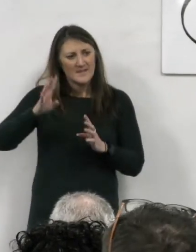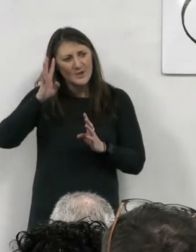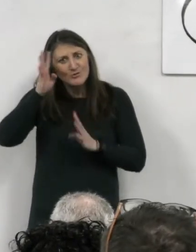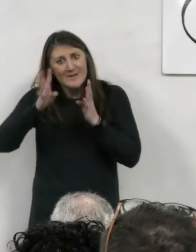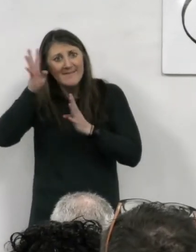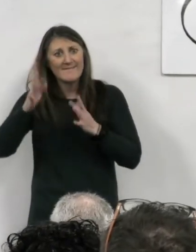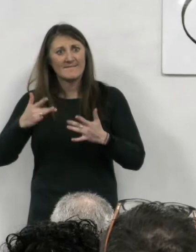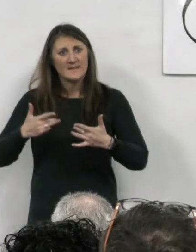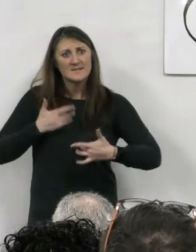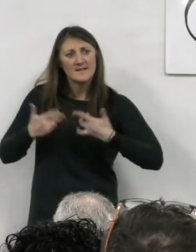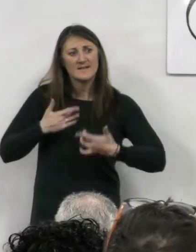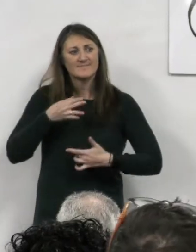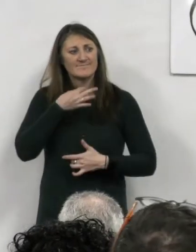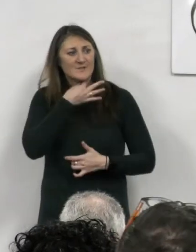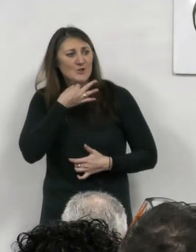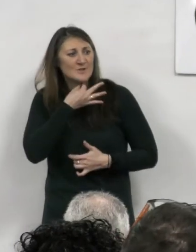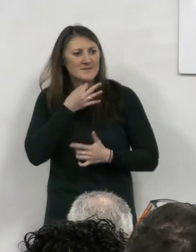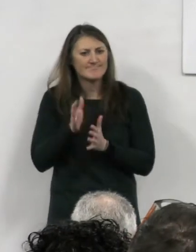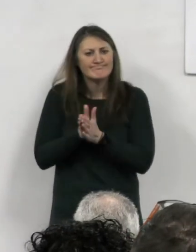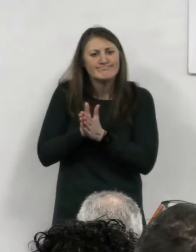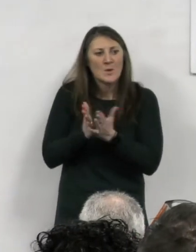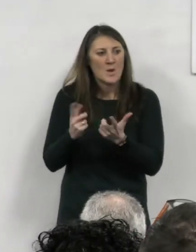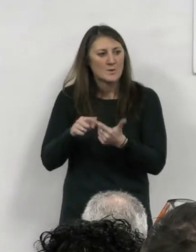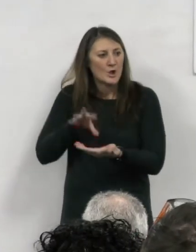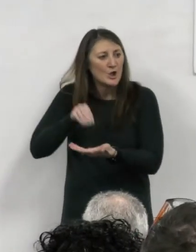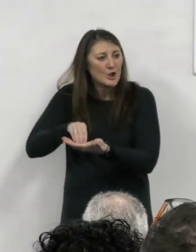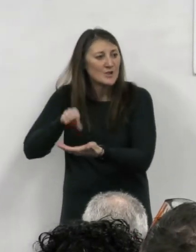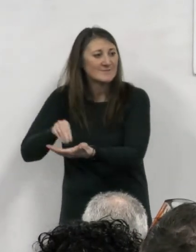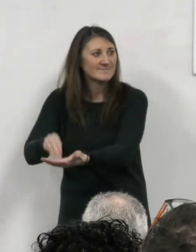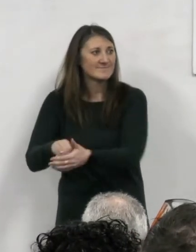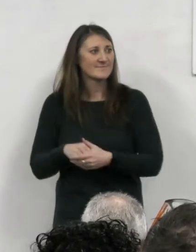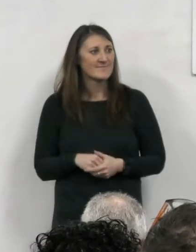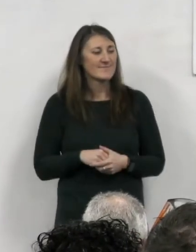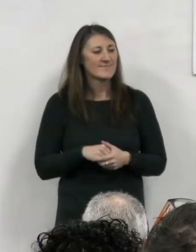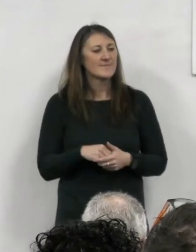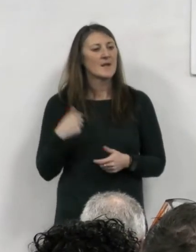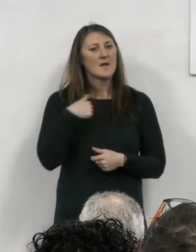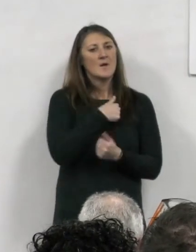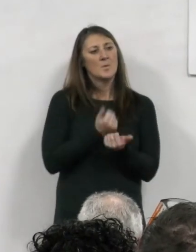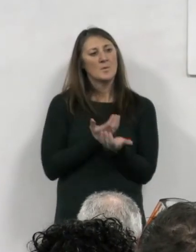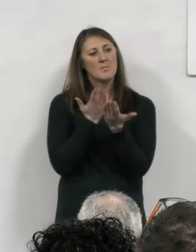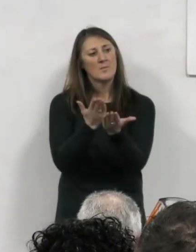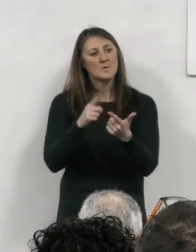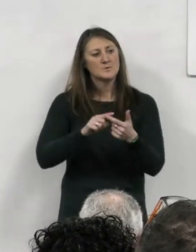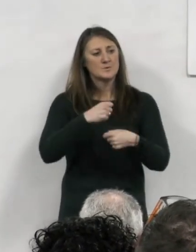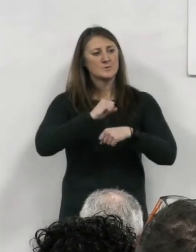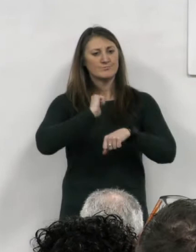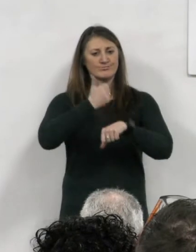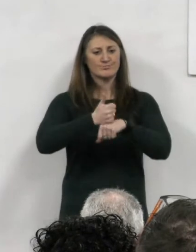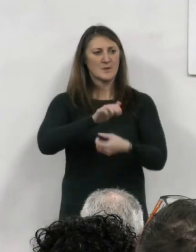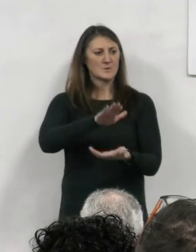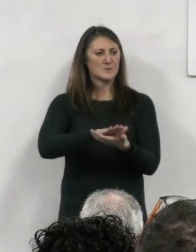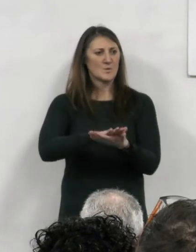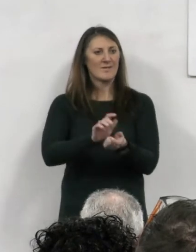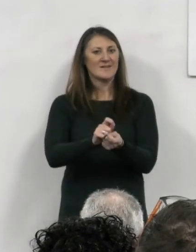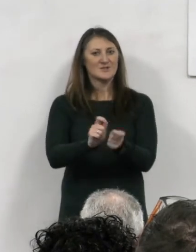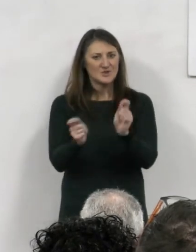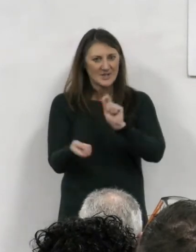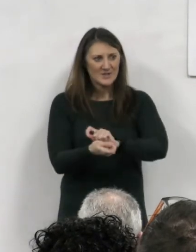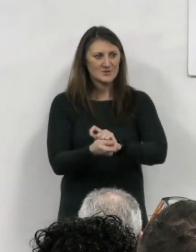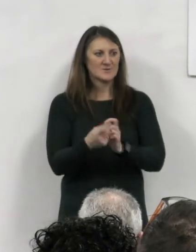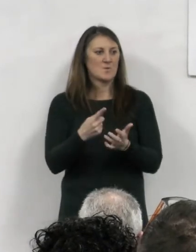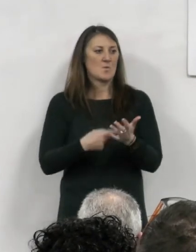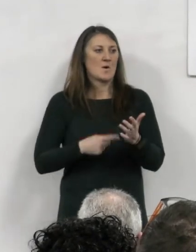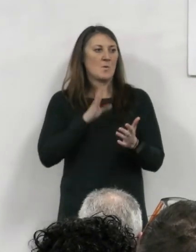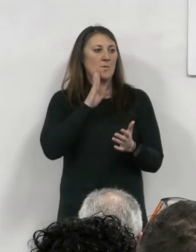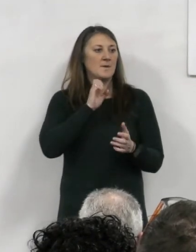are excited, who are curious, and they're eager to learn. We propose to create a school that changes the narrative for what is possible